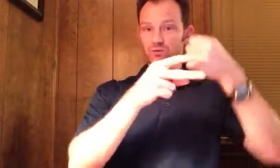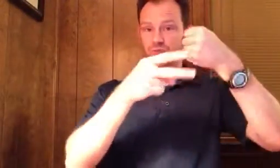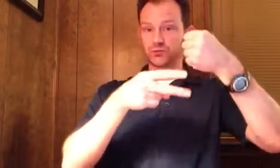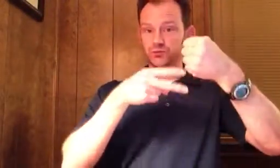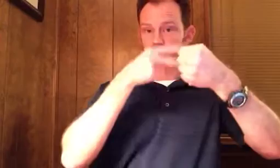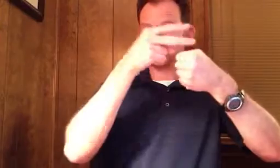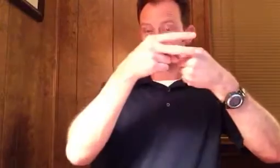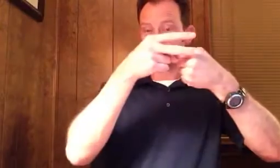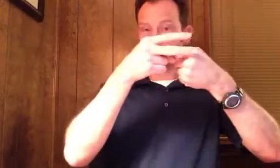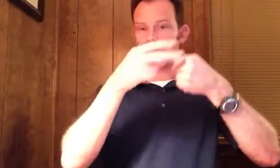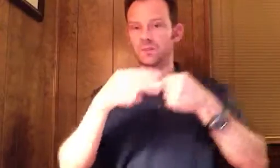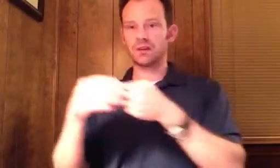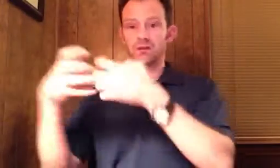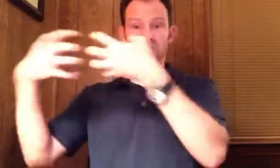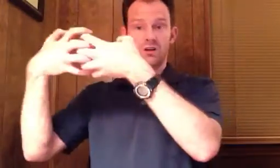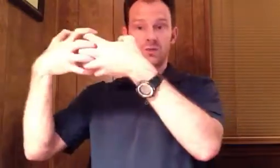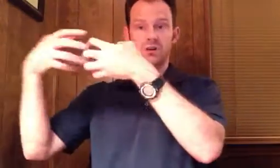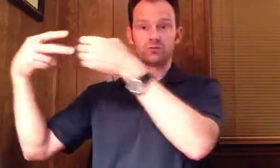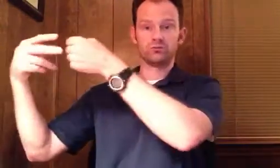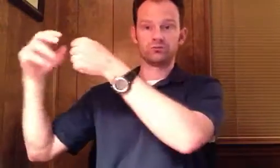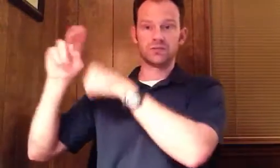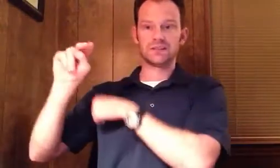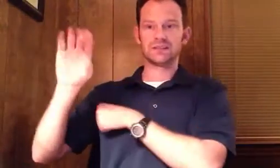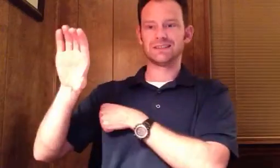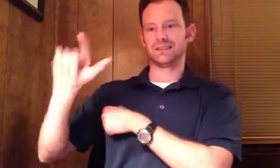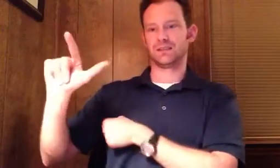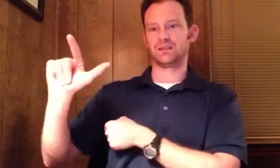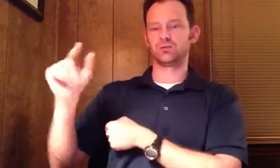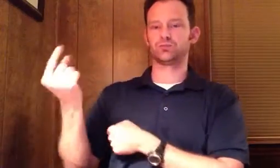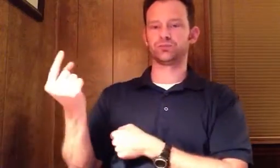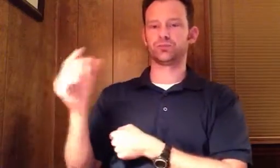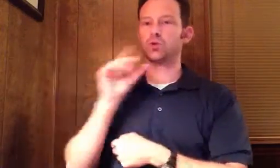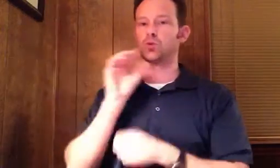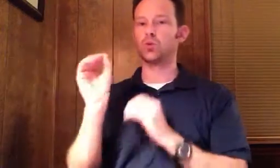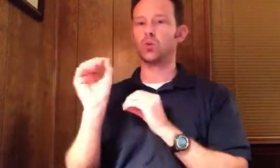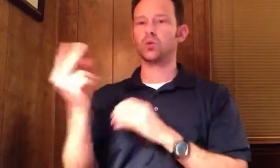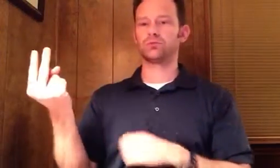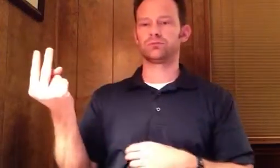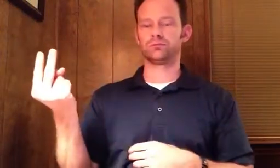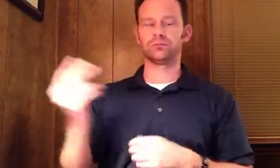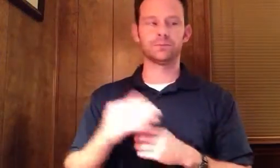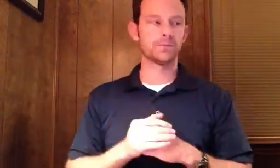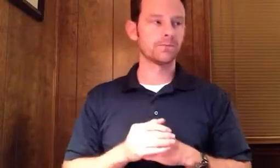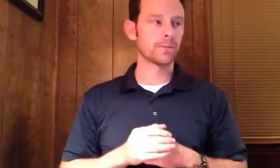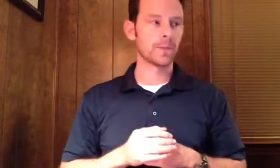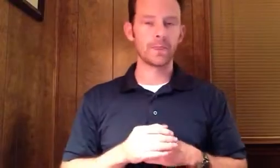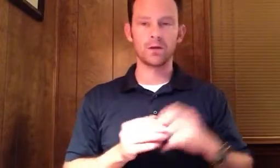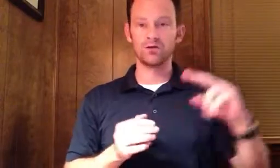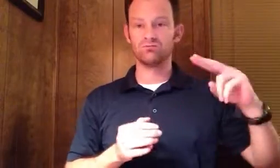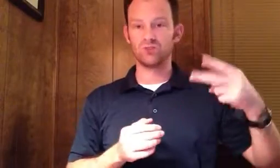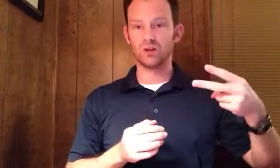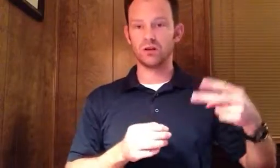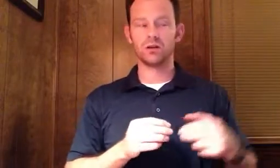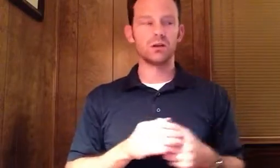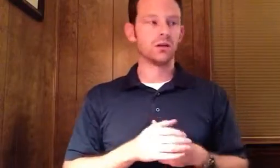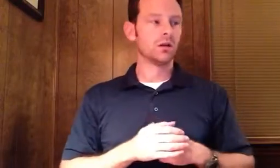compound sodium chloride. In the second case, you've got magnesium reacting with fluorine. Fluorine is another one of those diatomic gases.